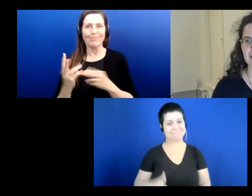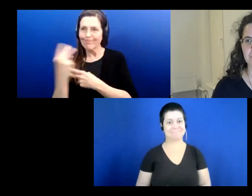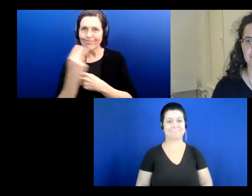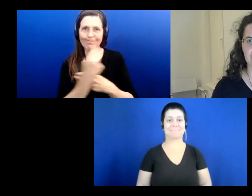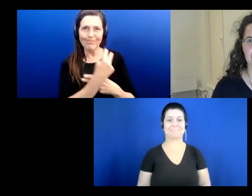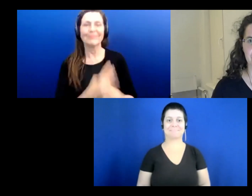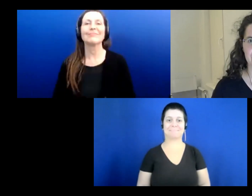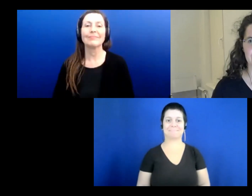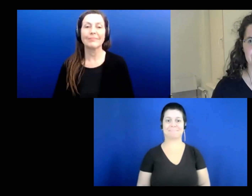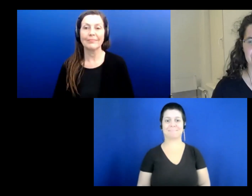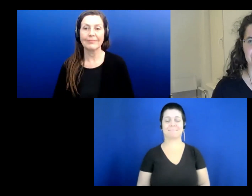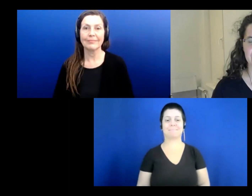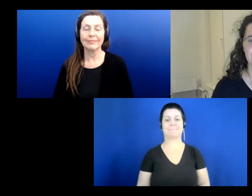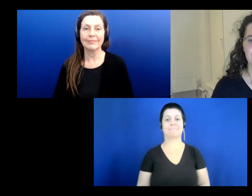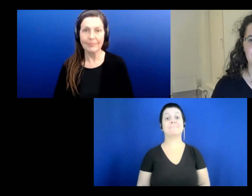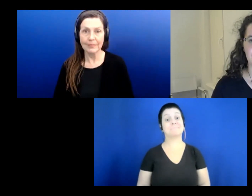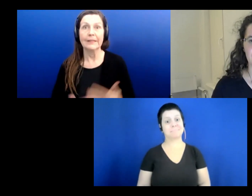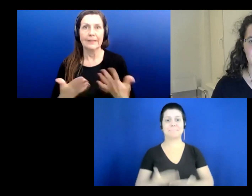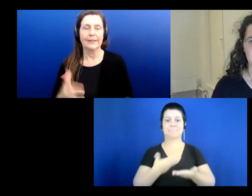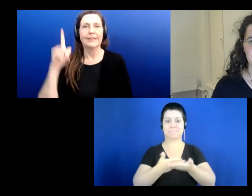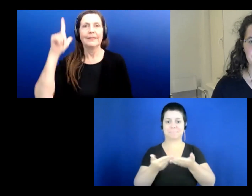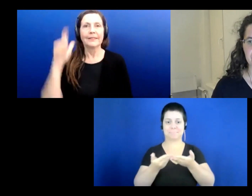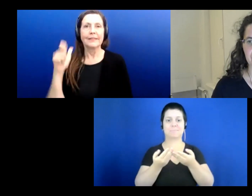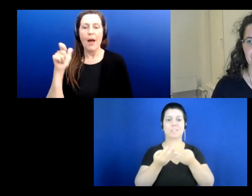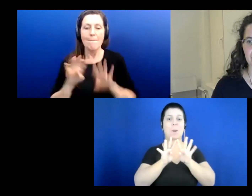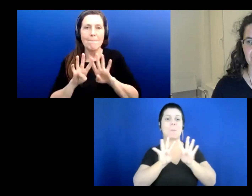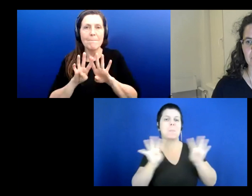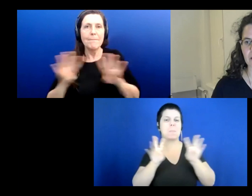It's time to start the panel discussion.